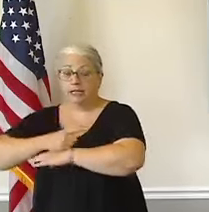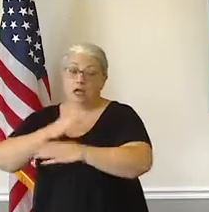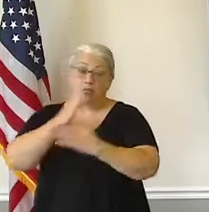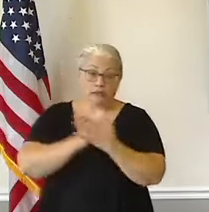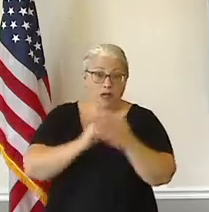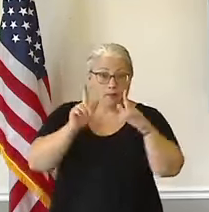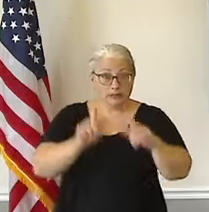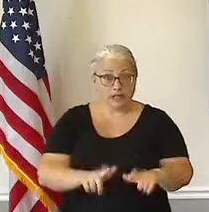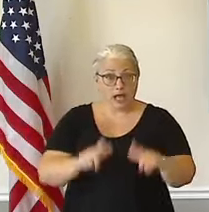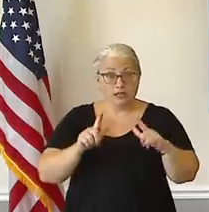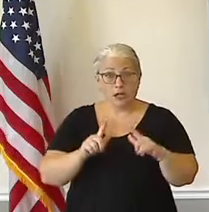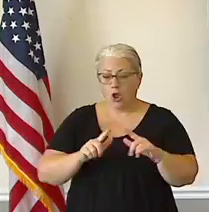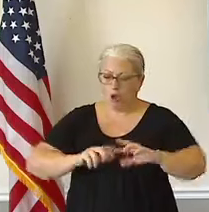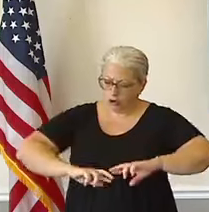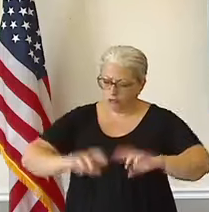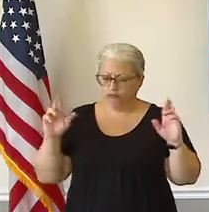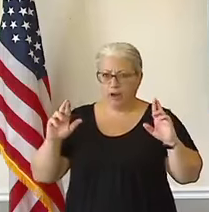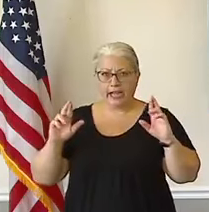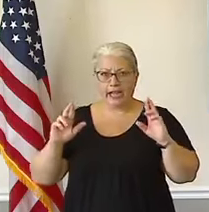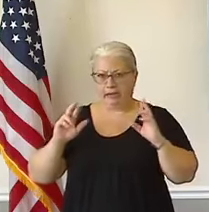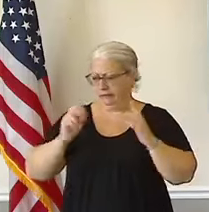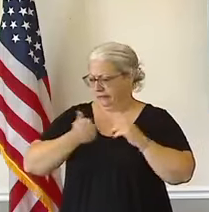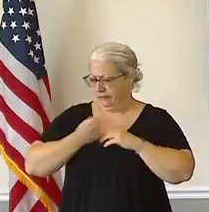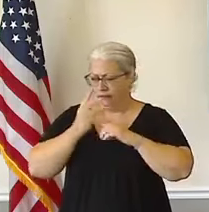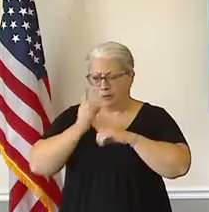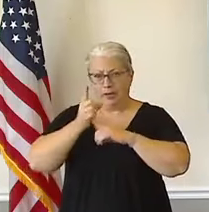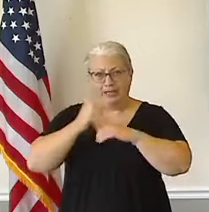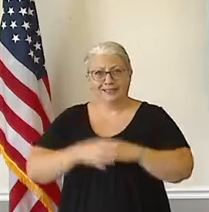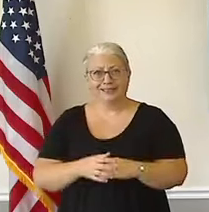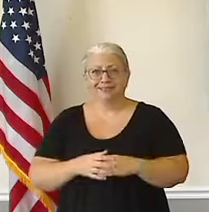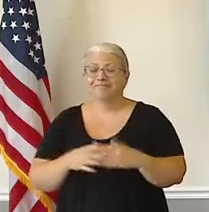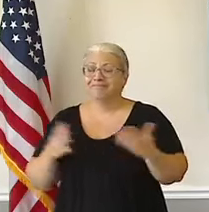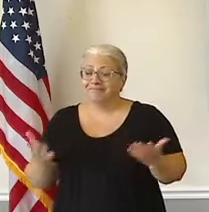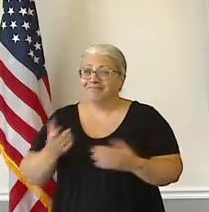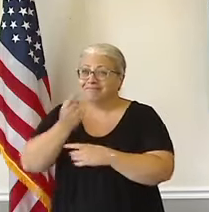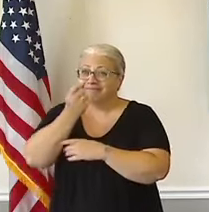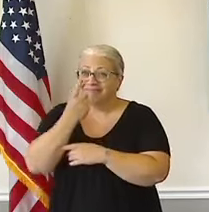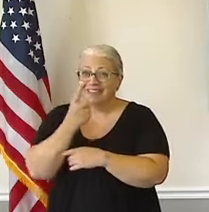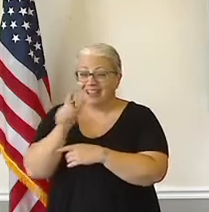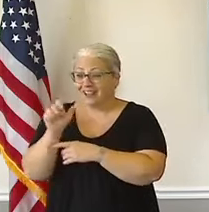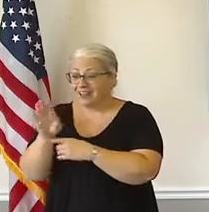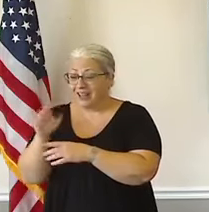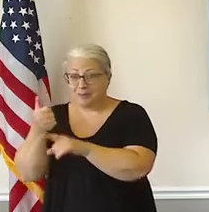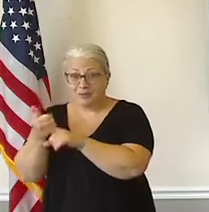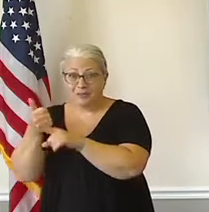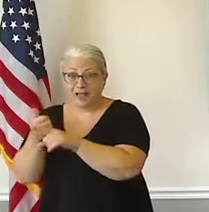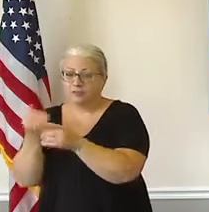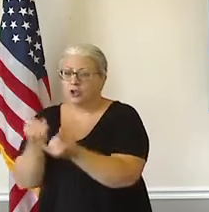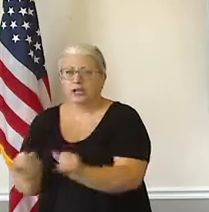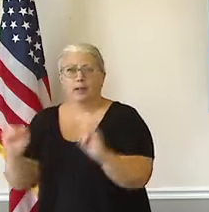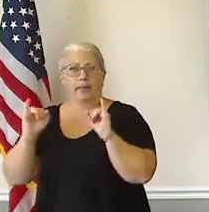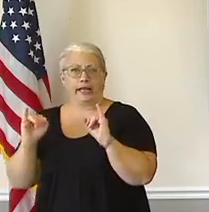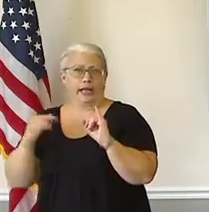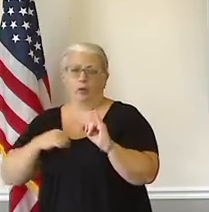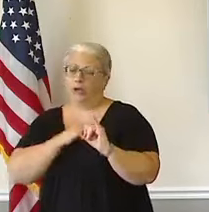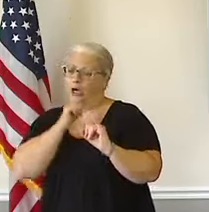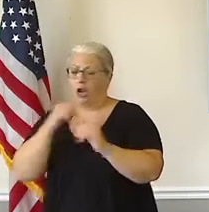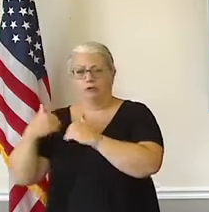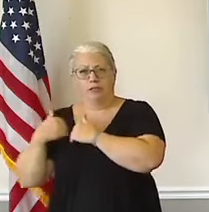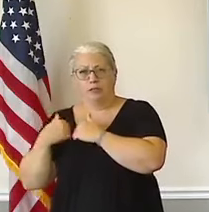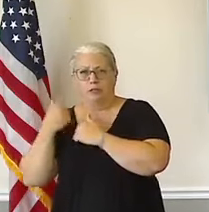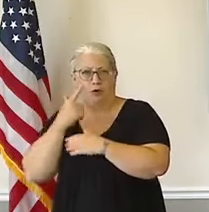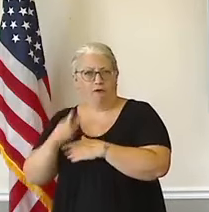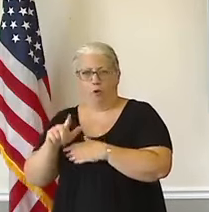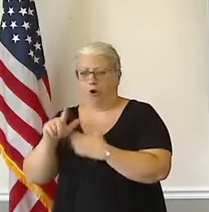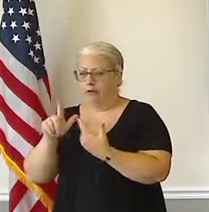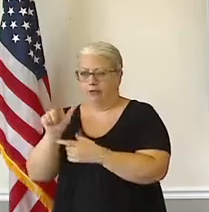we are getting those tests. We're not responsible for the labs. These are independent. Of course, there's about a dozen that get results from the Mid-Hudson region. I think